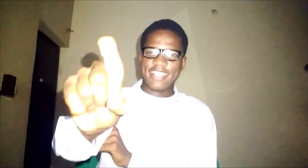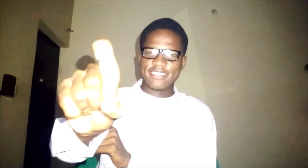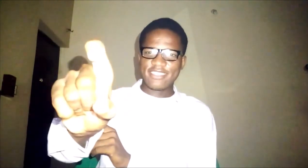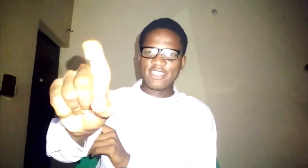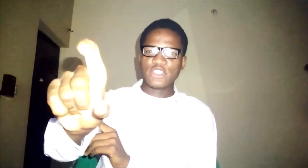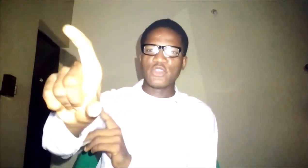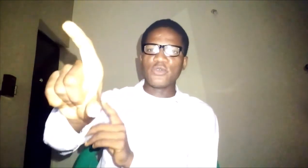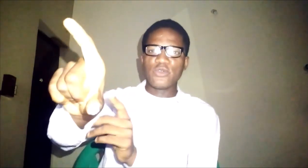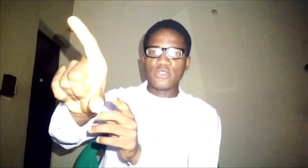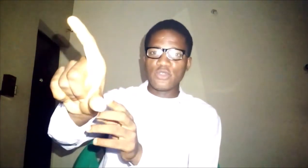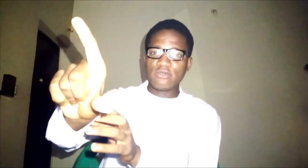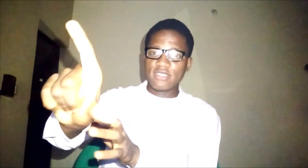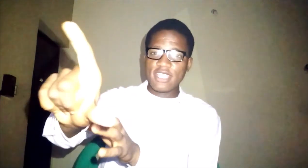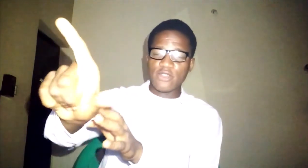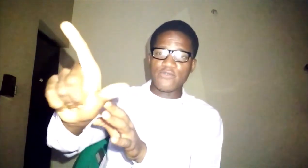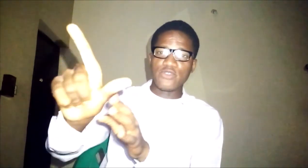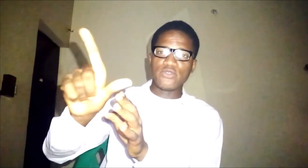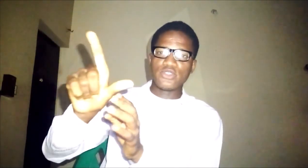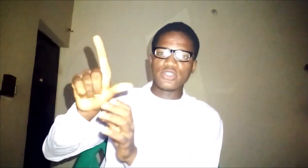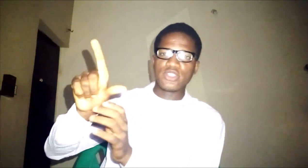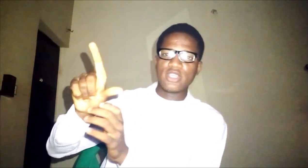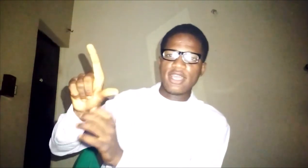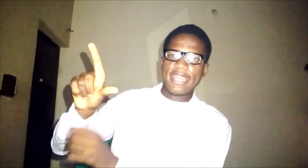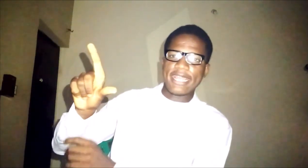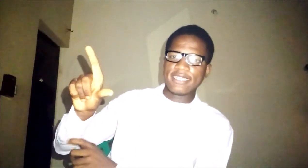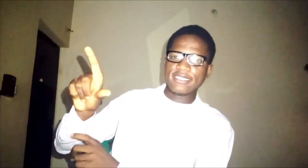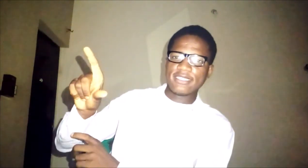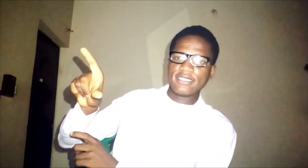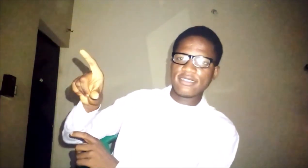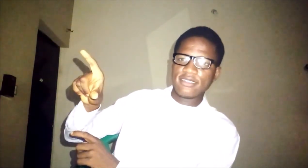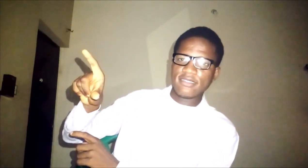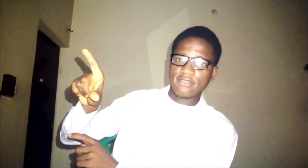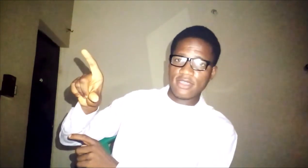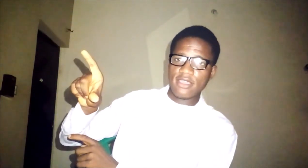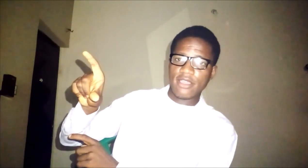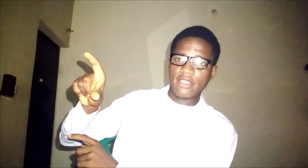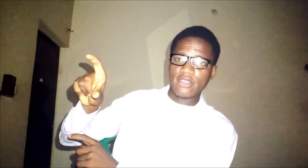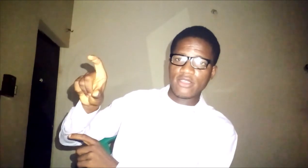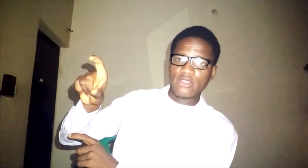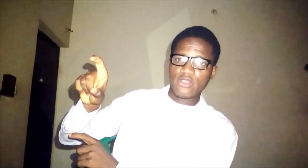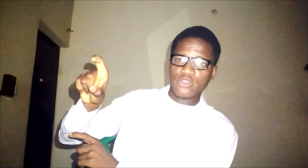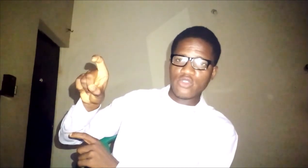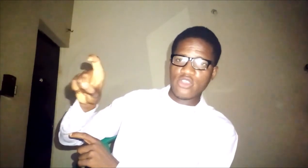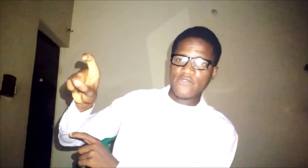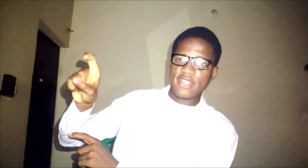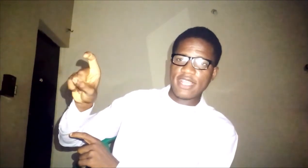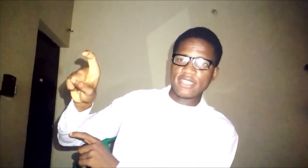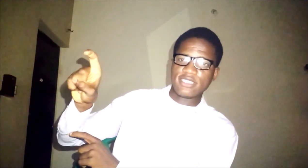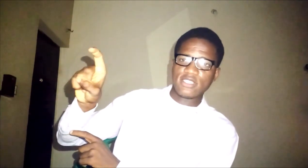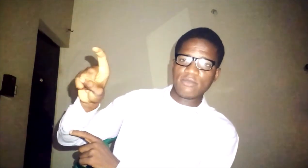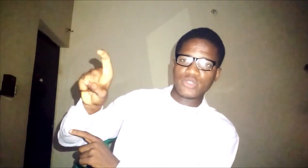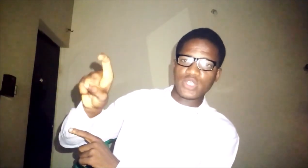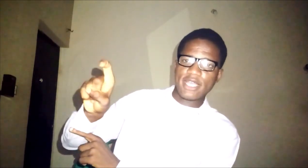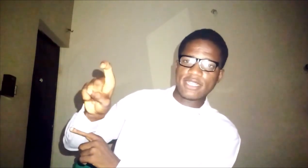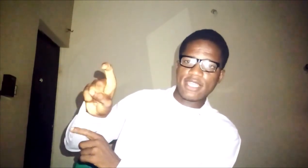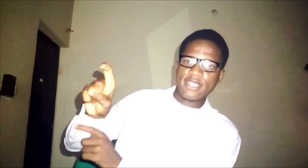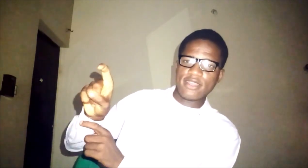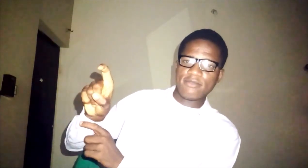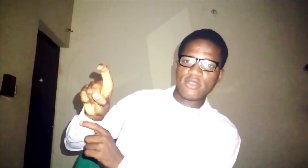X. So don't get confused. Just like this. Okay. Curve it like this. Put your hand here and it